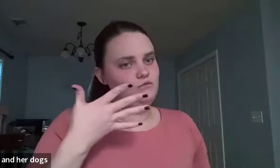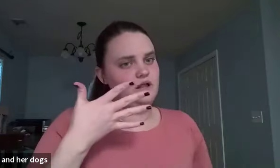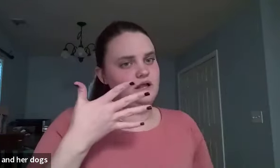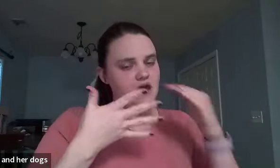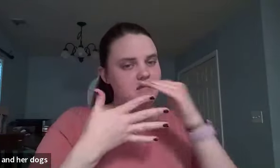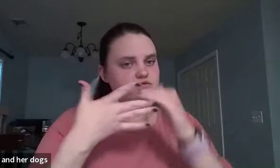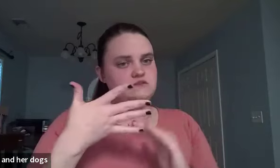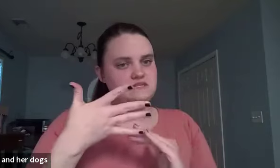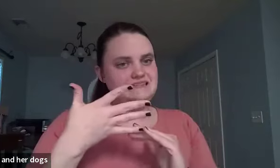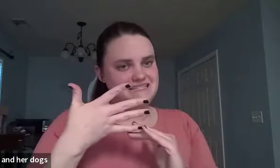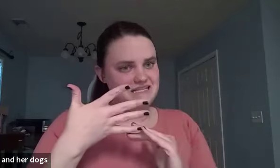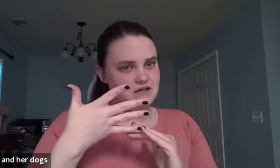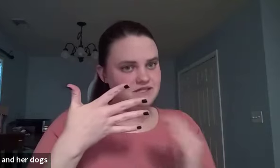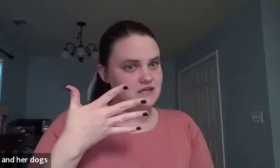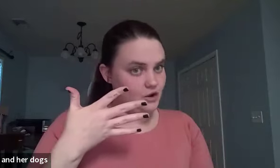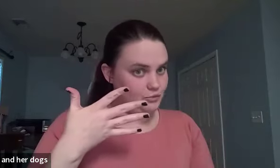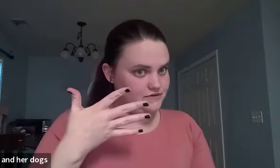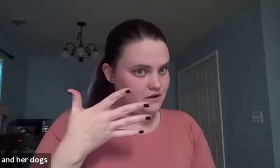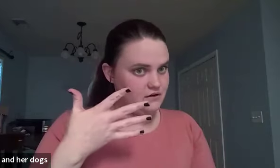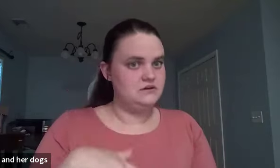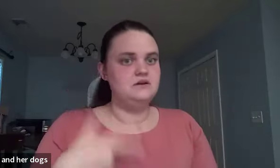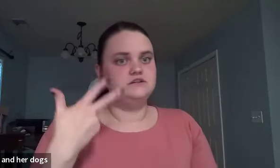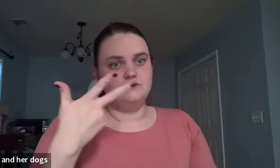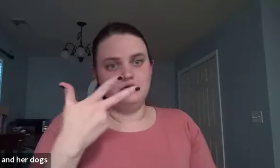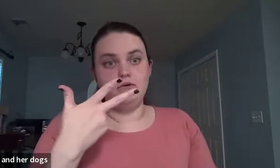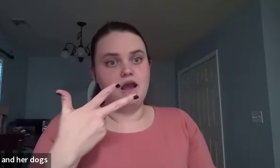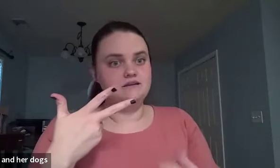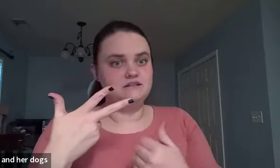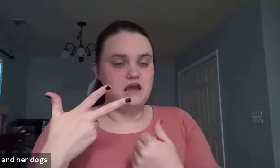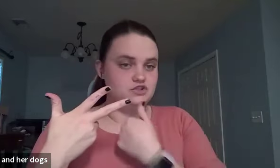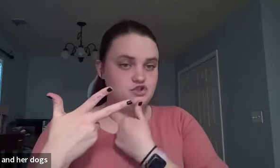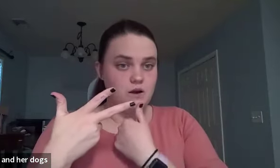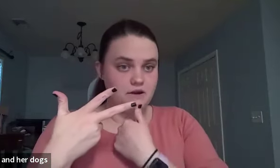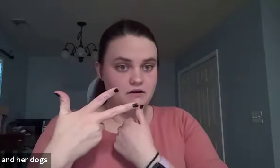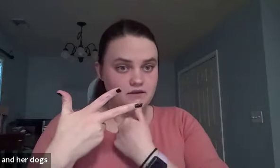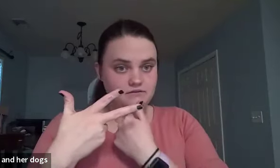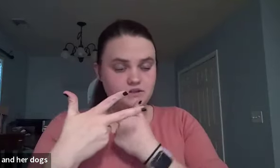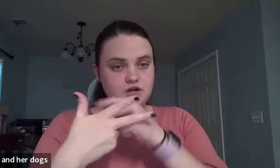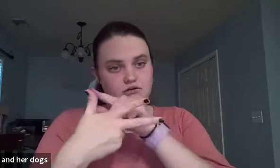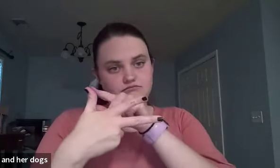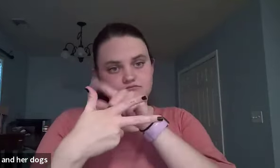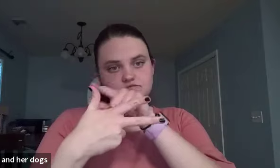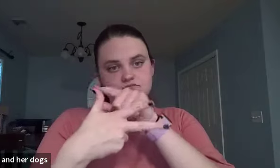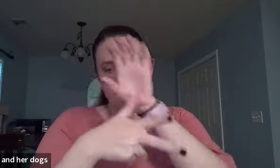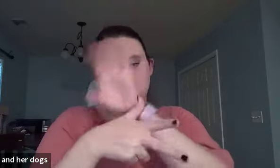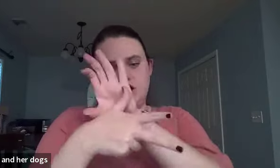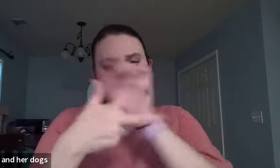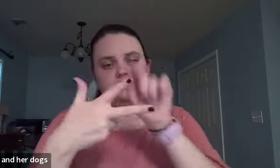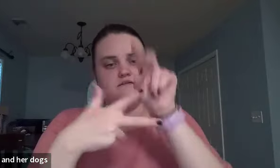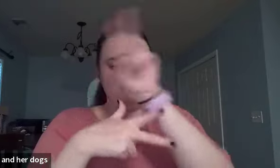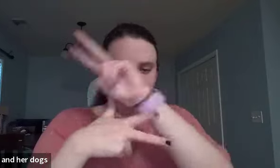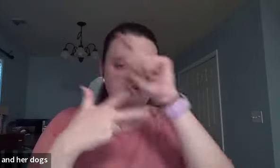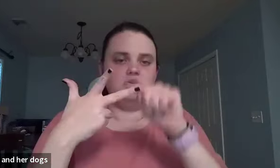help, like that's where this listing comes in to help with that. So if we were to add strawberry, have chocolate,